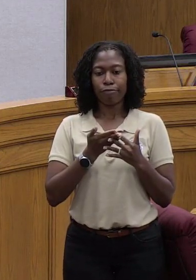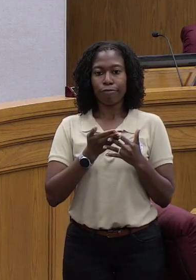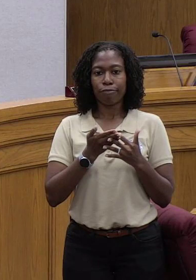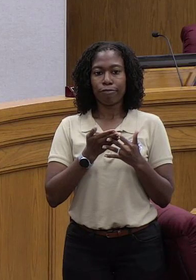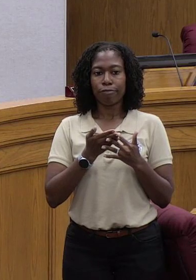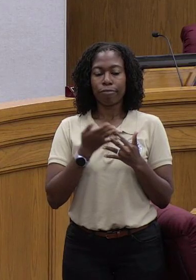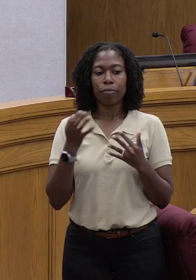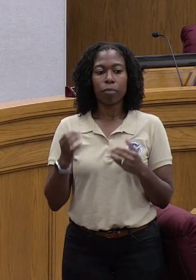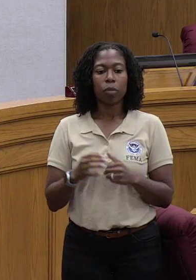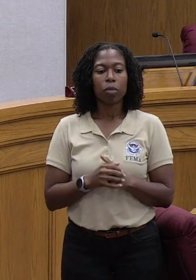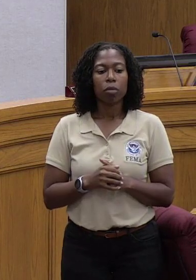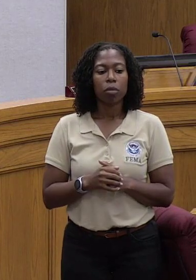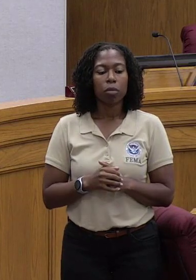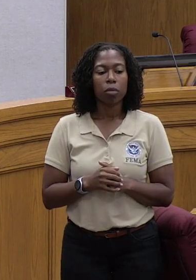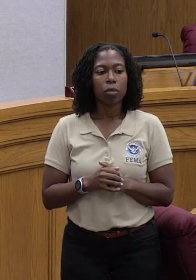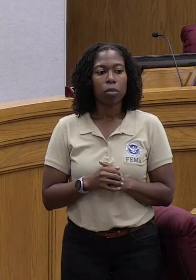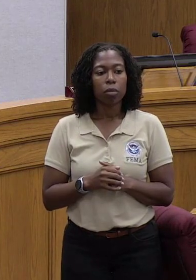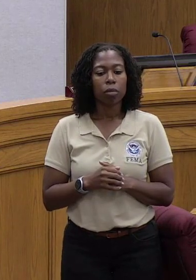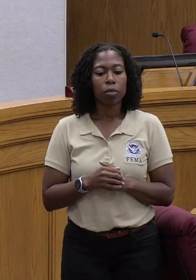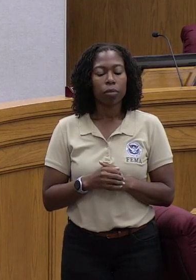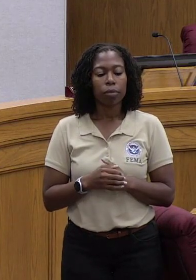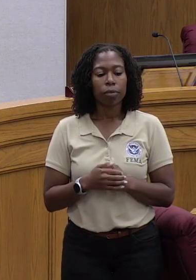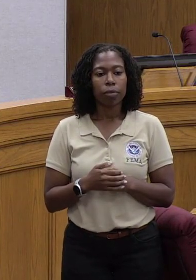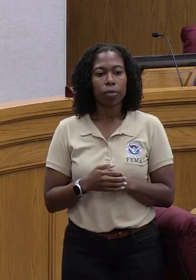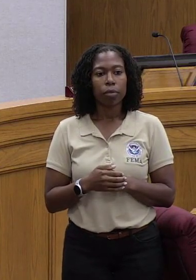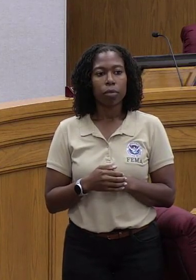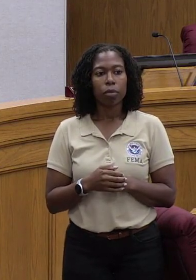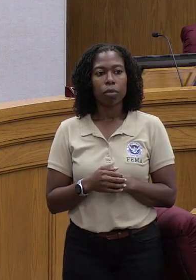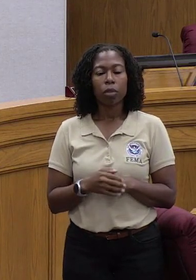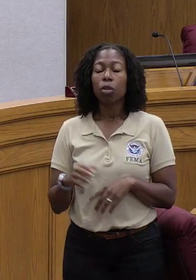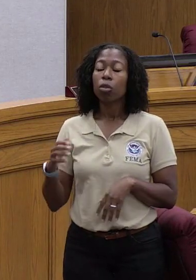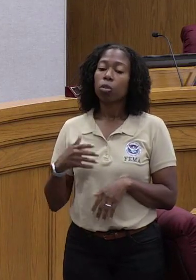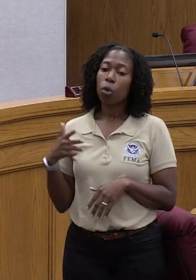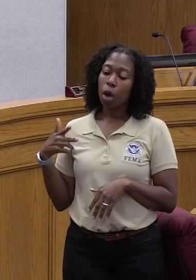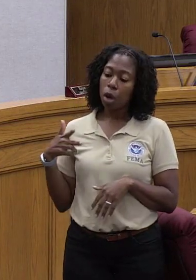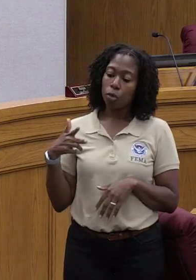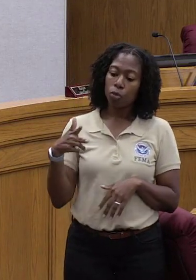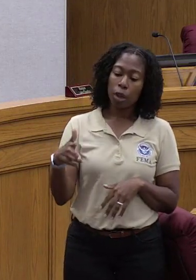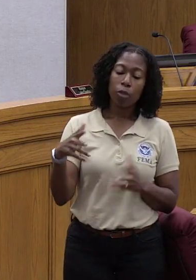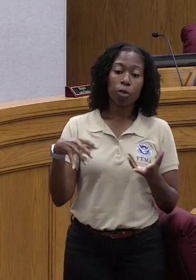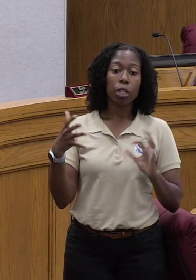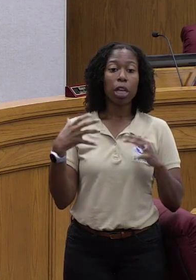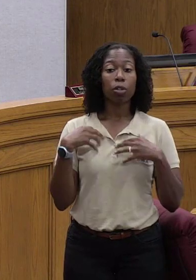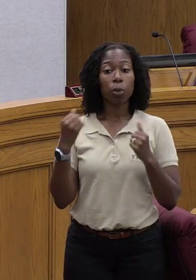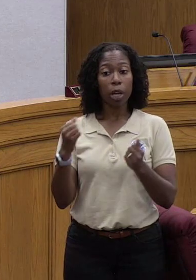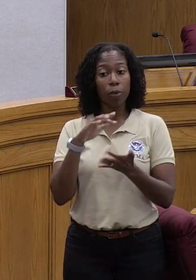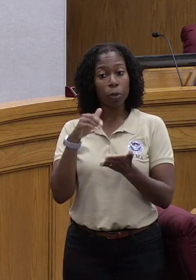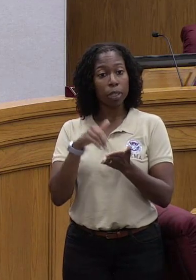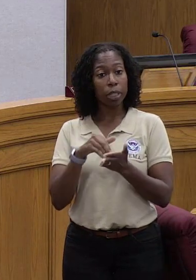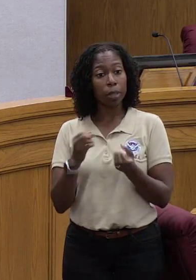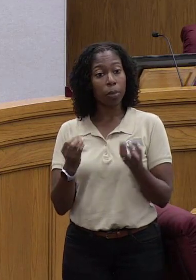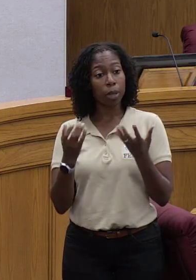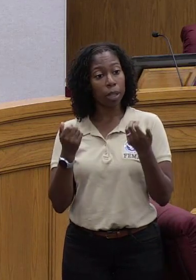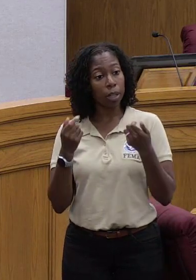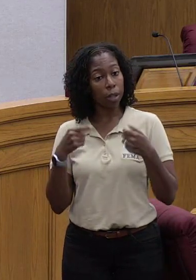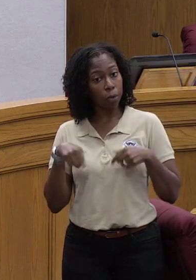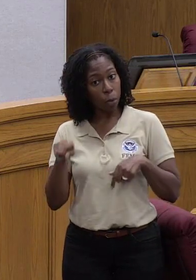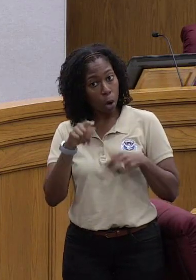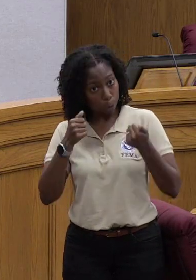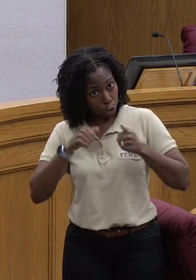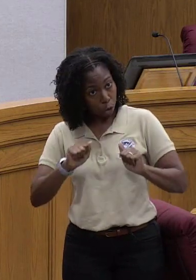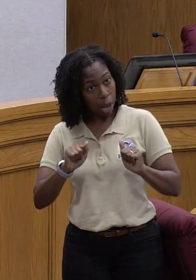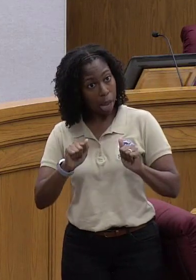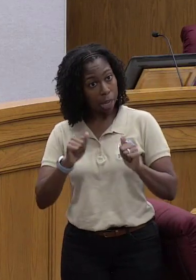And again, as the numbers indicated, our drive-through recovery centers, many of you have been trying to use that option, visiting our